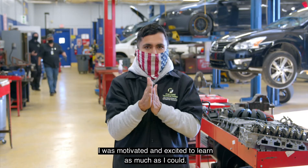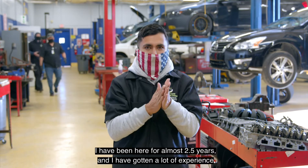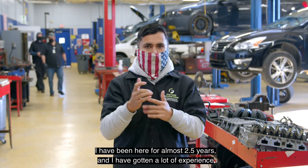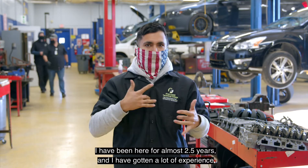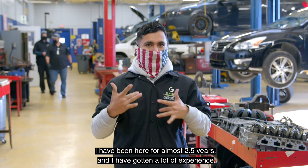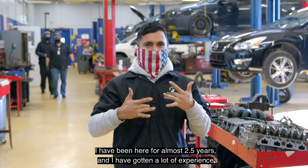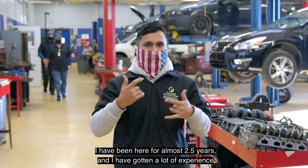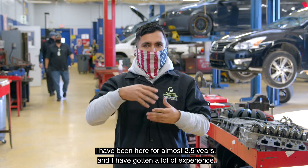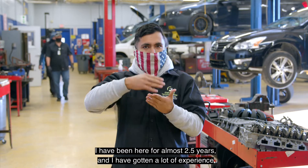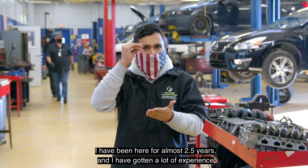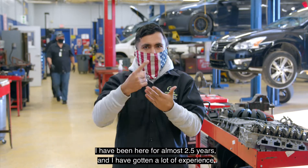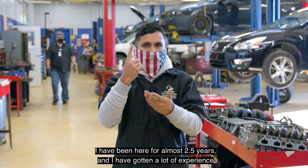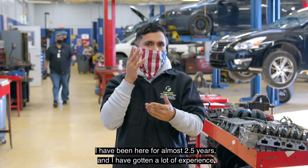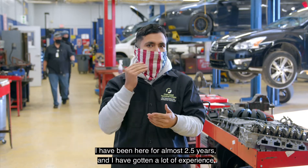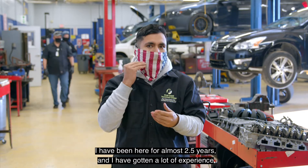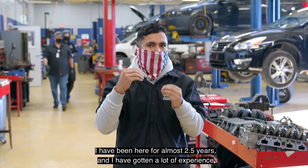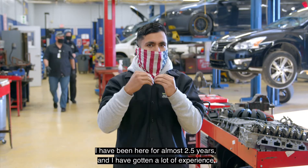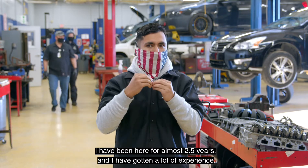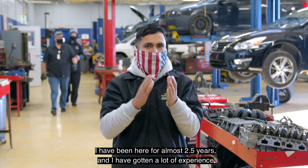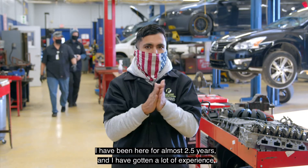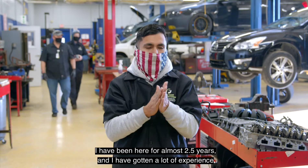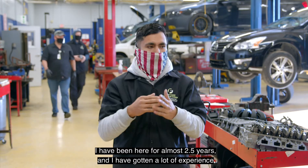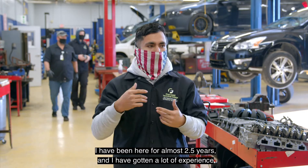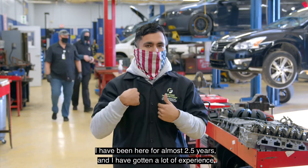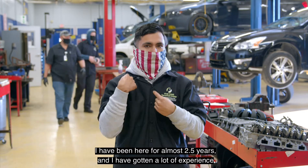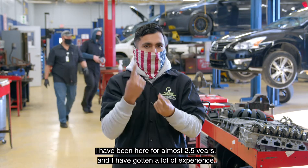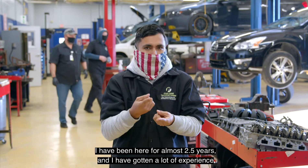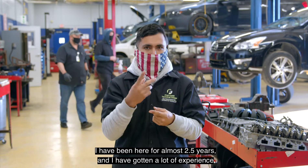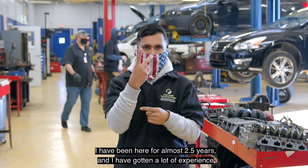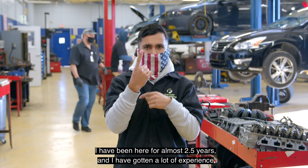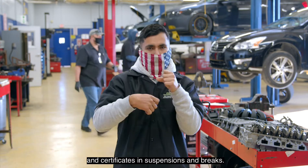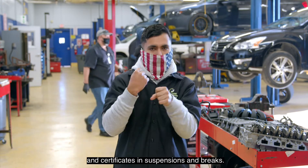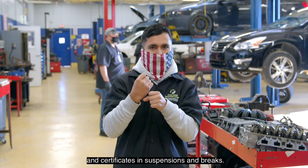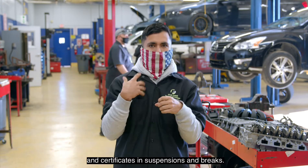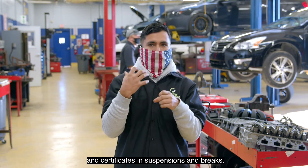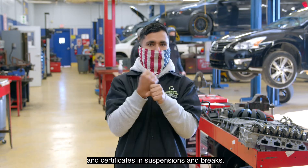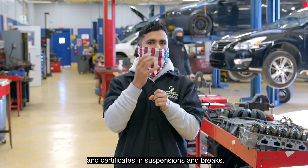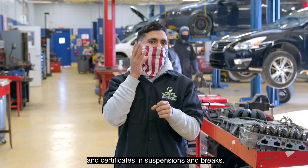I've been here for almost 2.5 years, and I've gotten a lot of experience and certificates in suspensions and brakes.